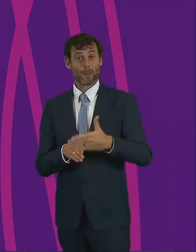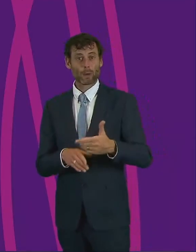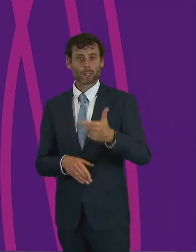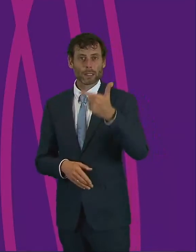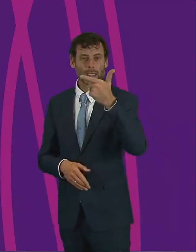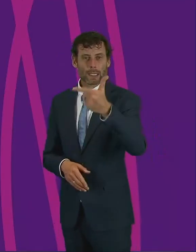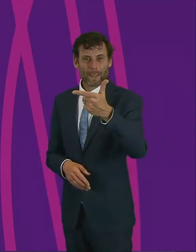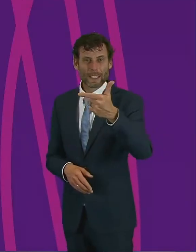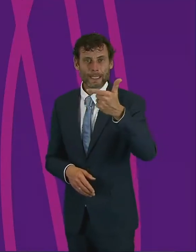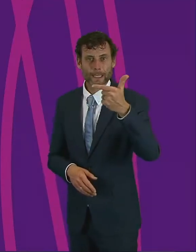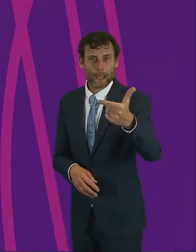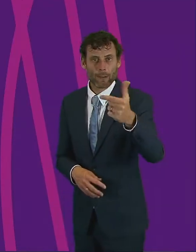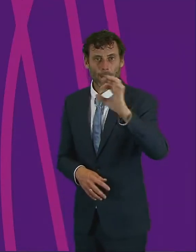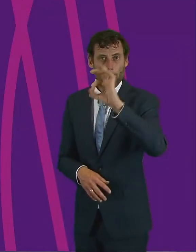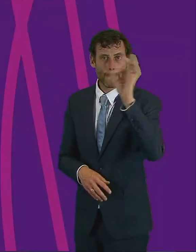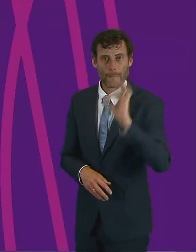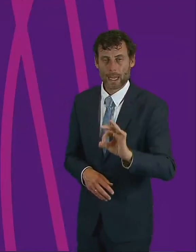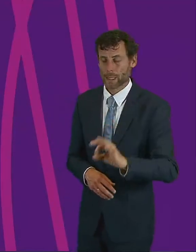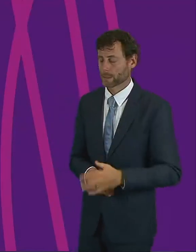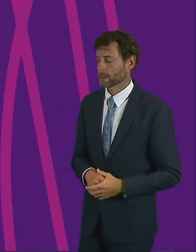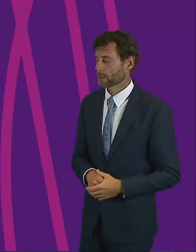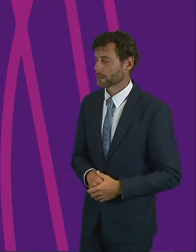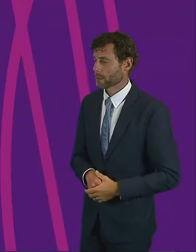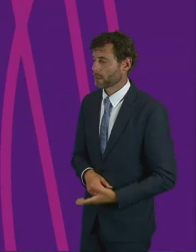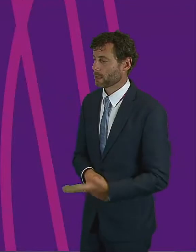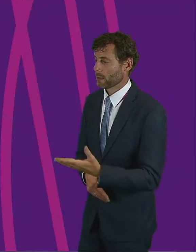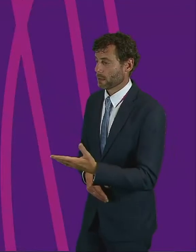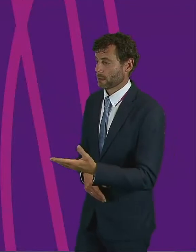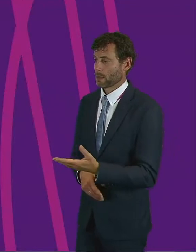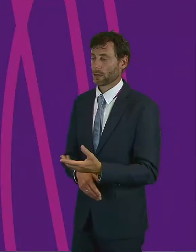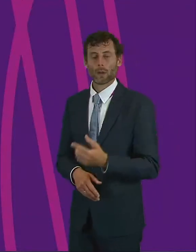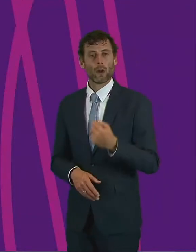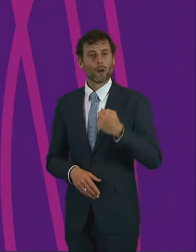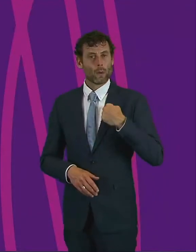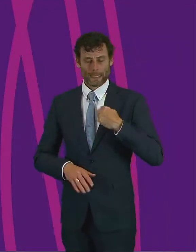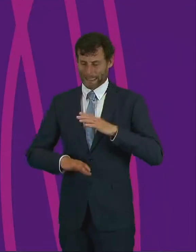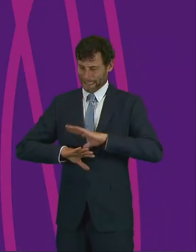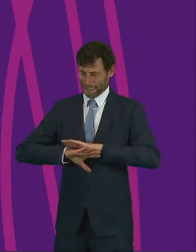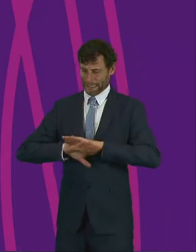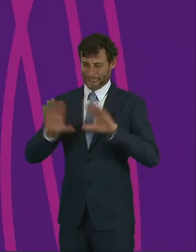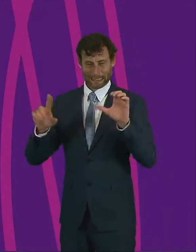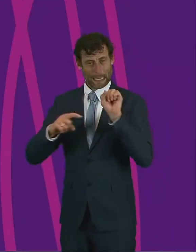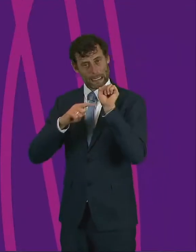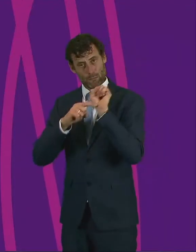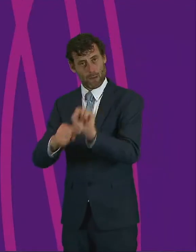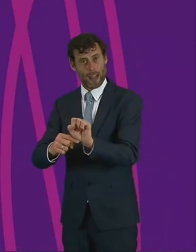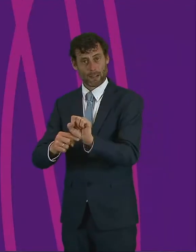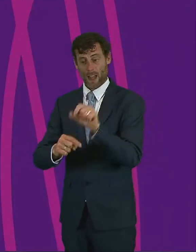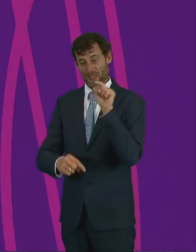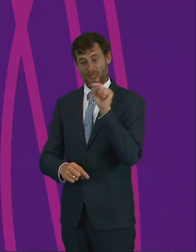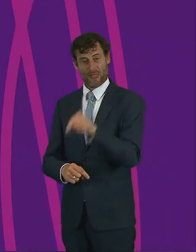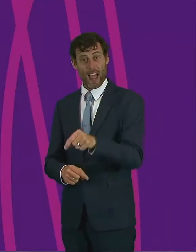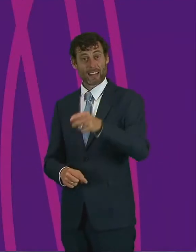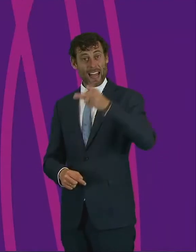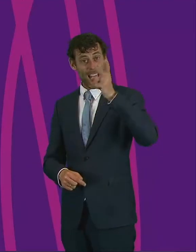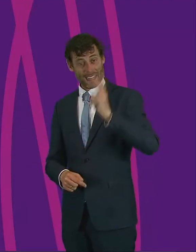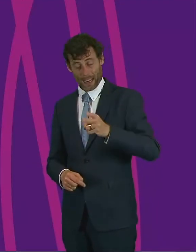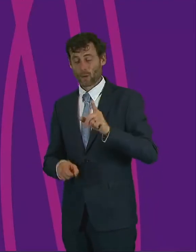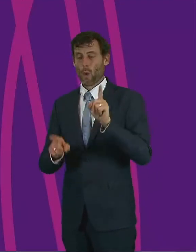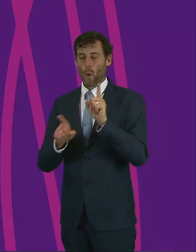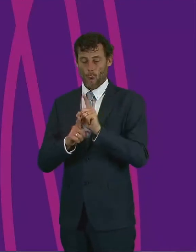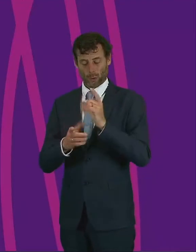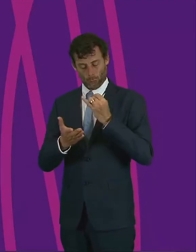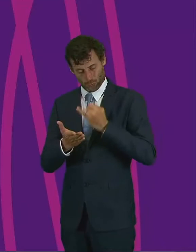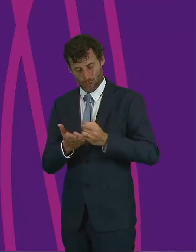Kate Forbes. Precisely what we want to repeat. We want to prevent a repeat of. We also want to repent. But that is